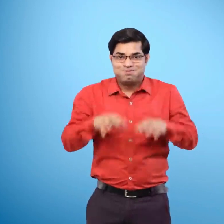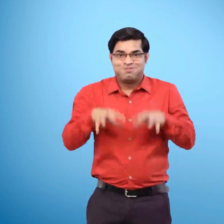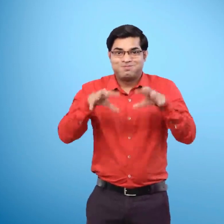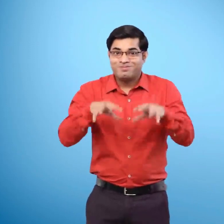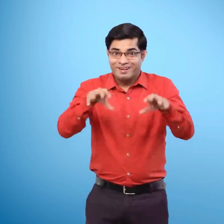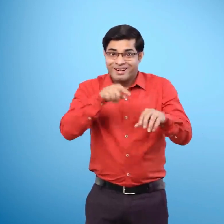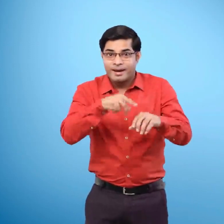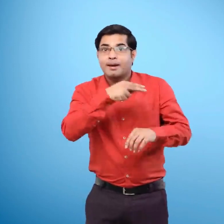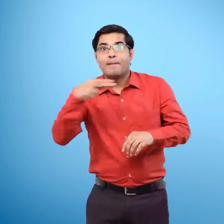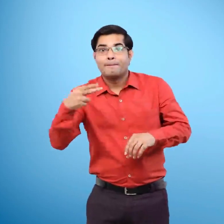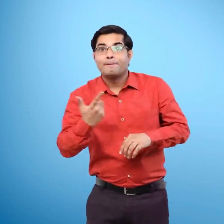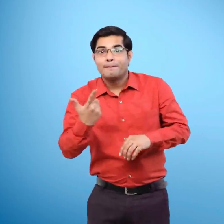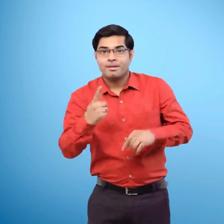T2 frog